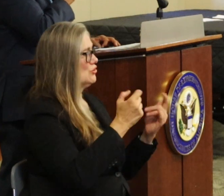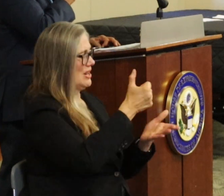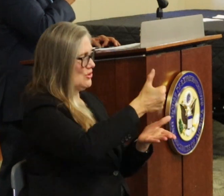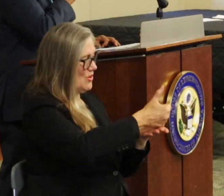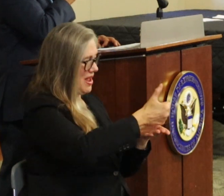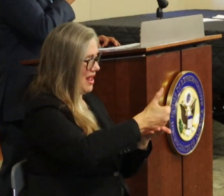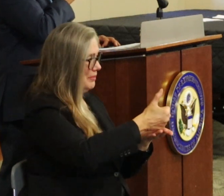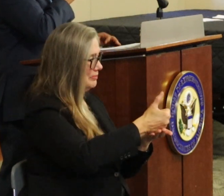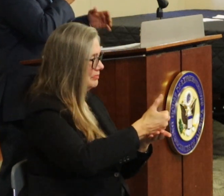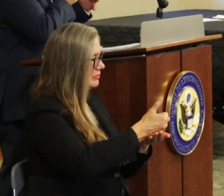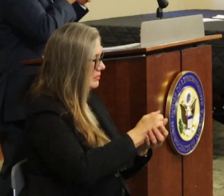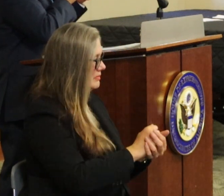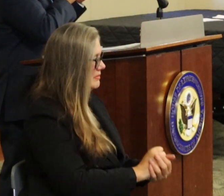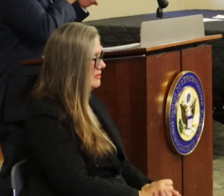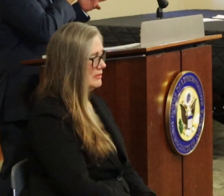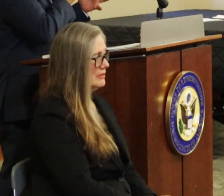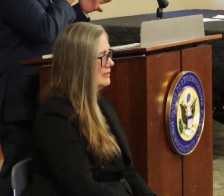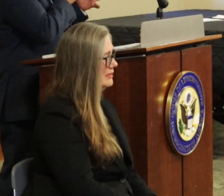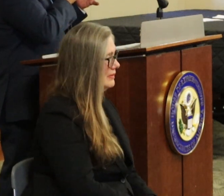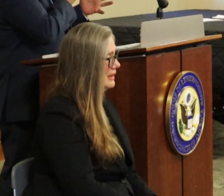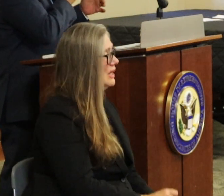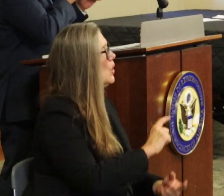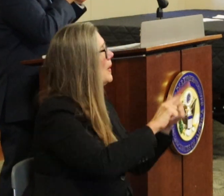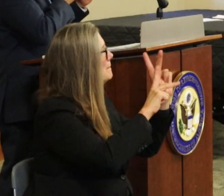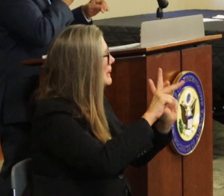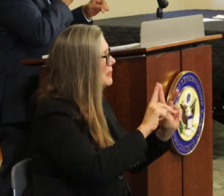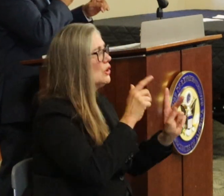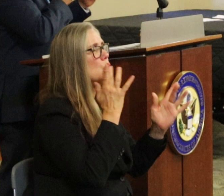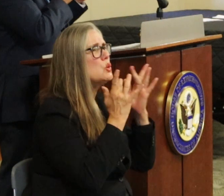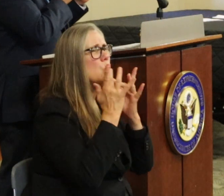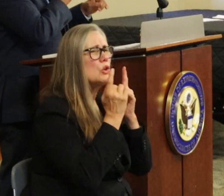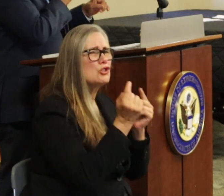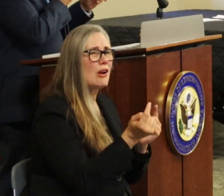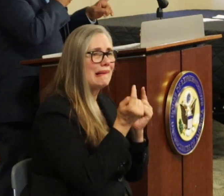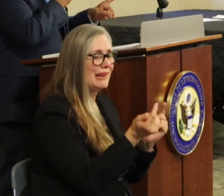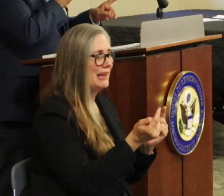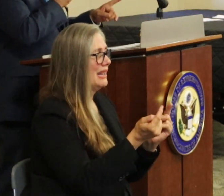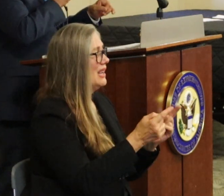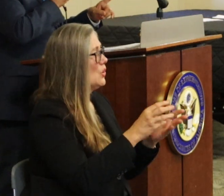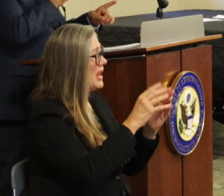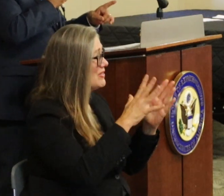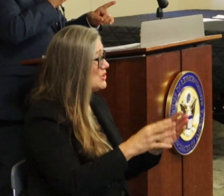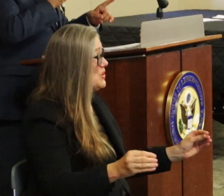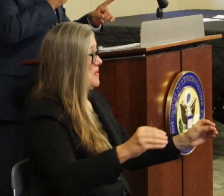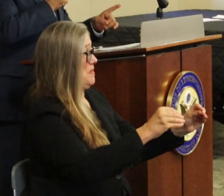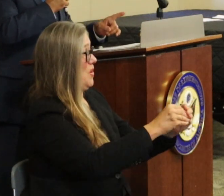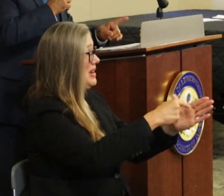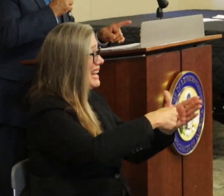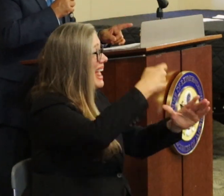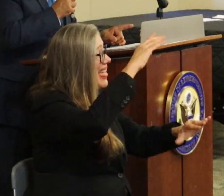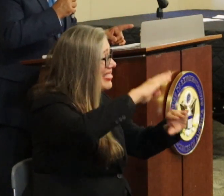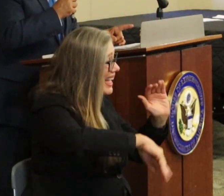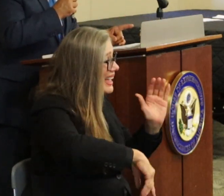those individuals that are struggling. We have more student debt in our nation than